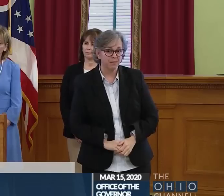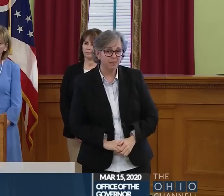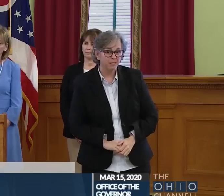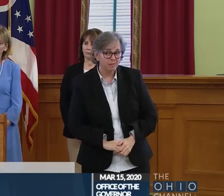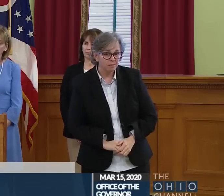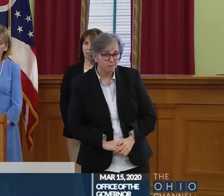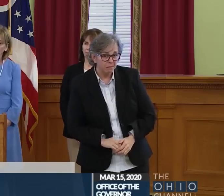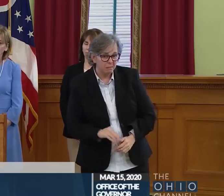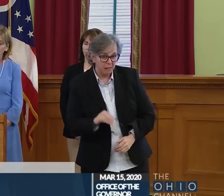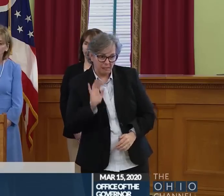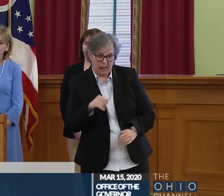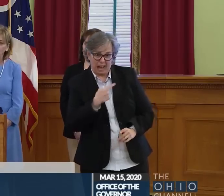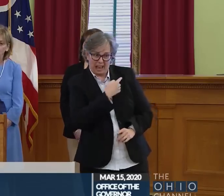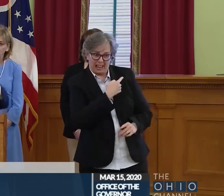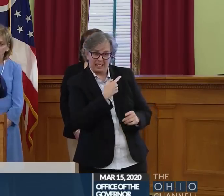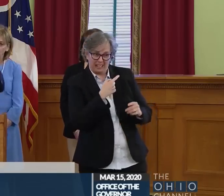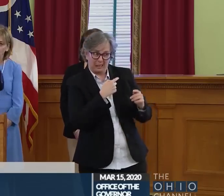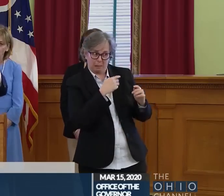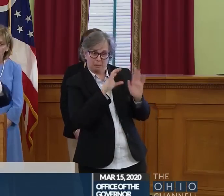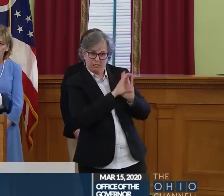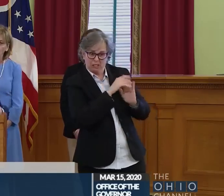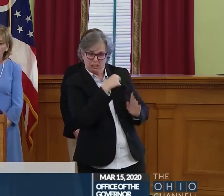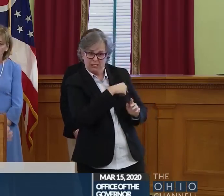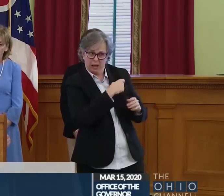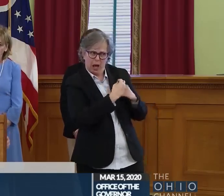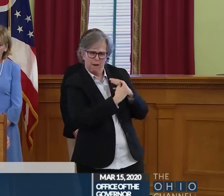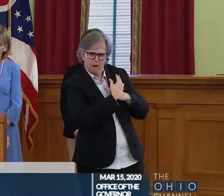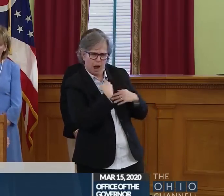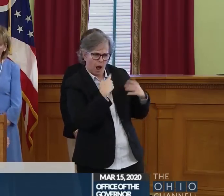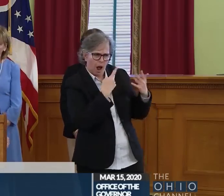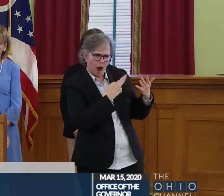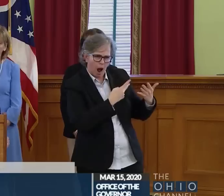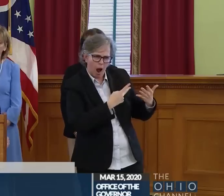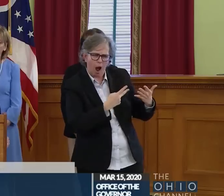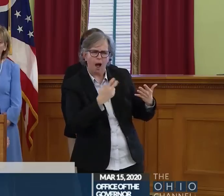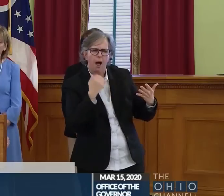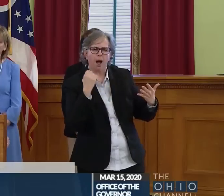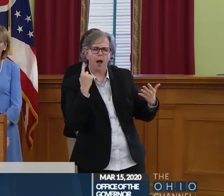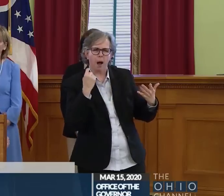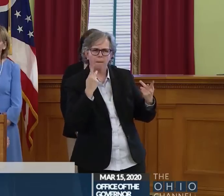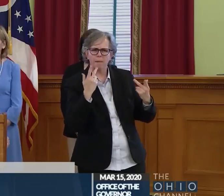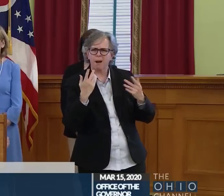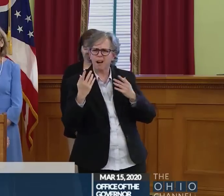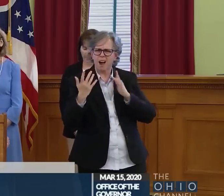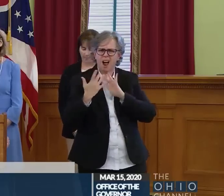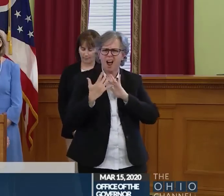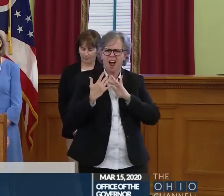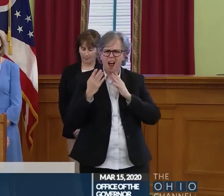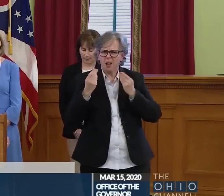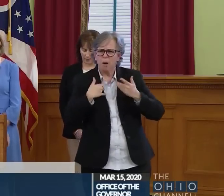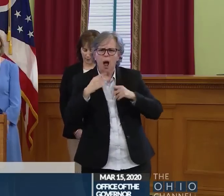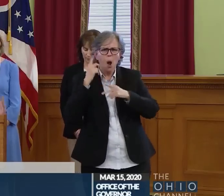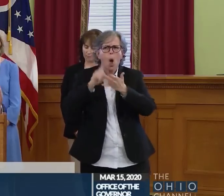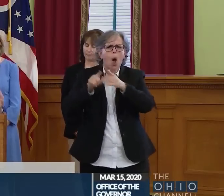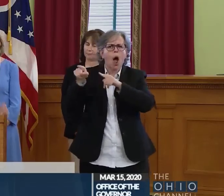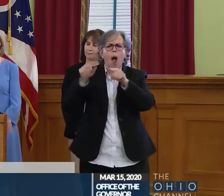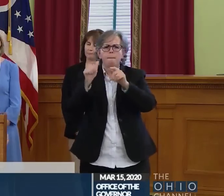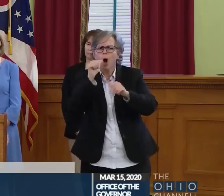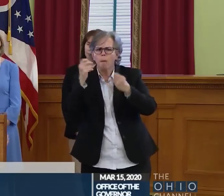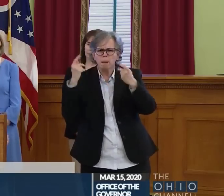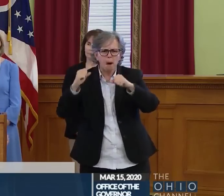picture, but also hearing from people, and literally these were from the Mahoning Valley to Cleveland